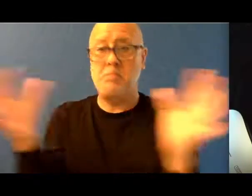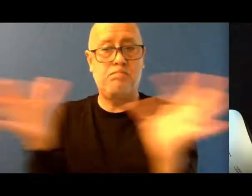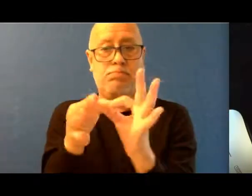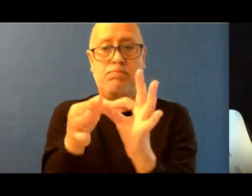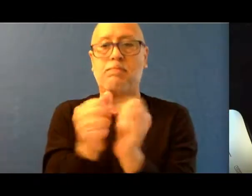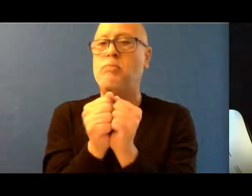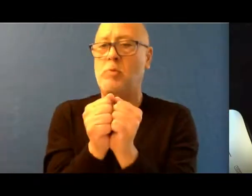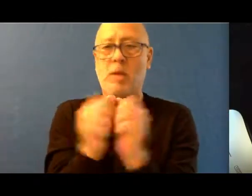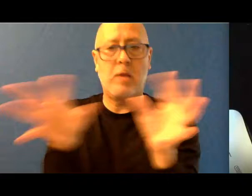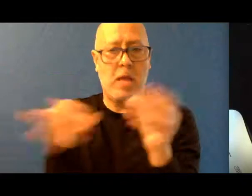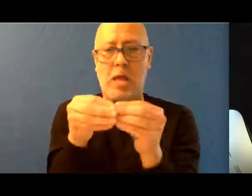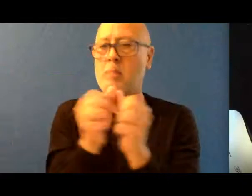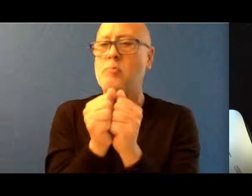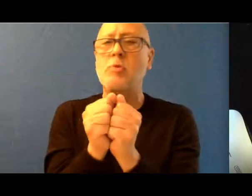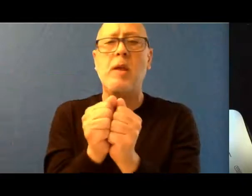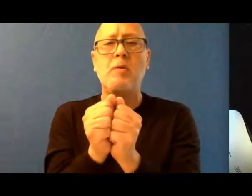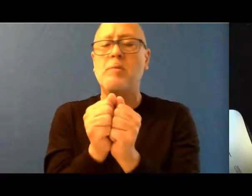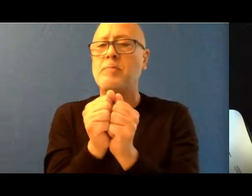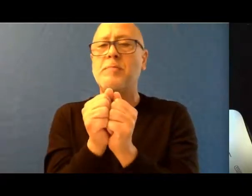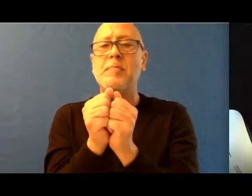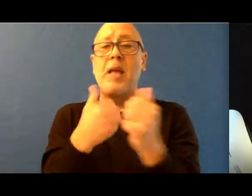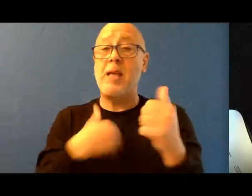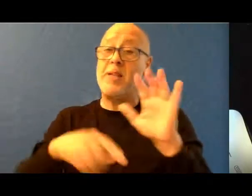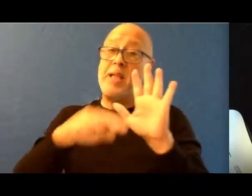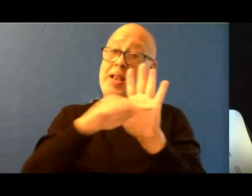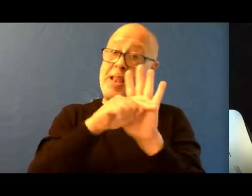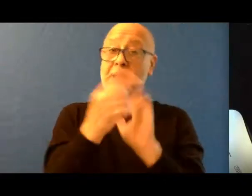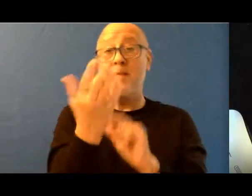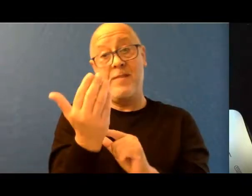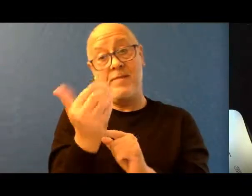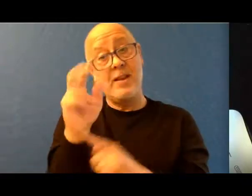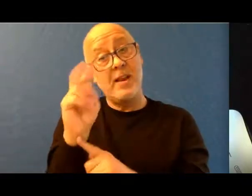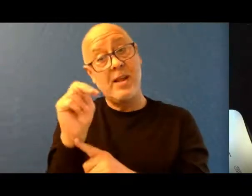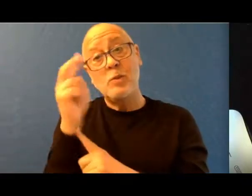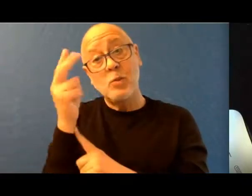n squares together. So I have a negative 15n squared